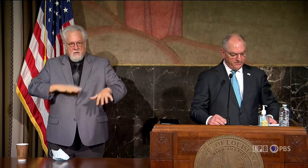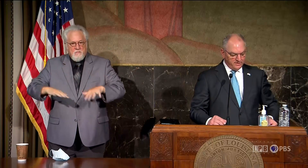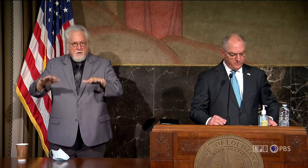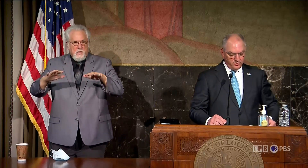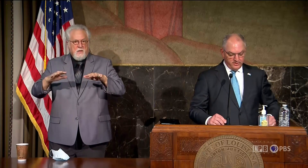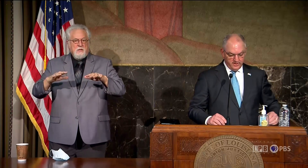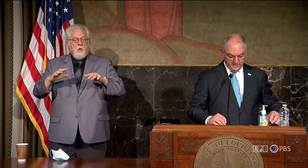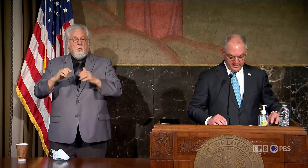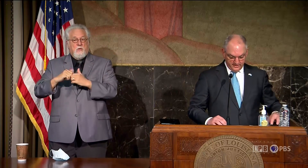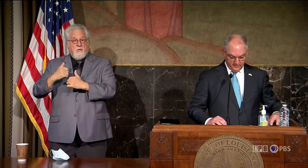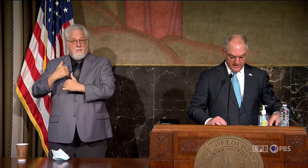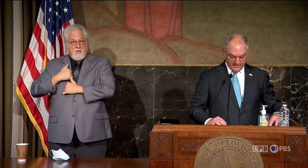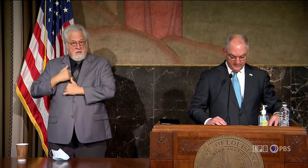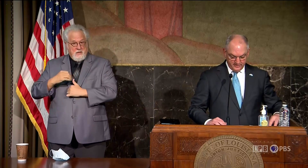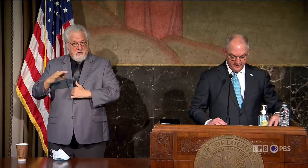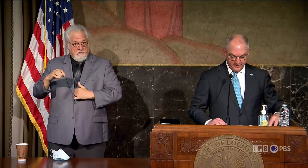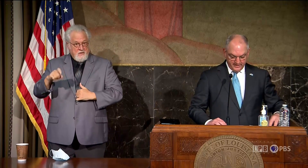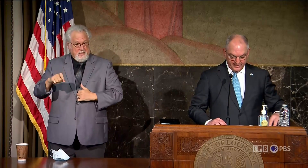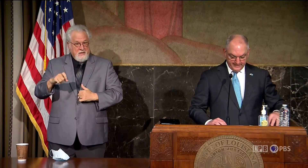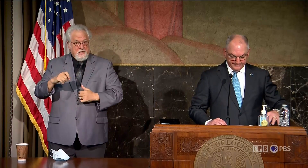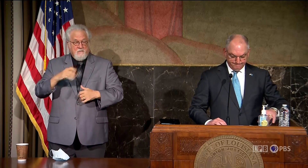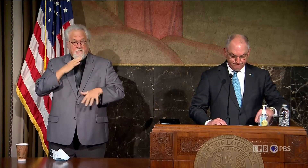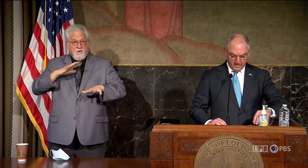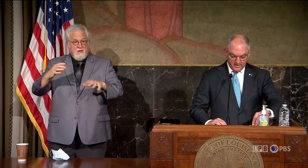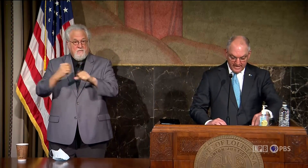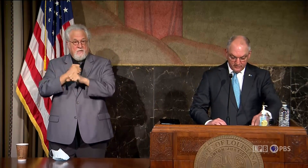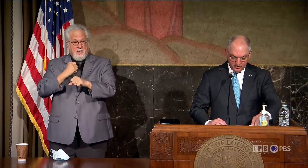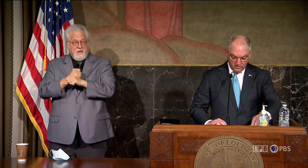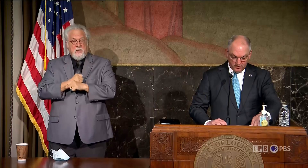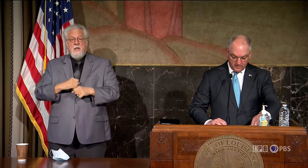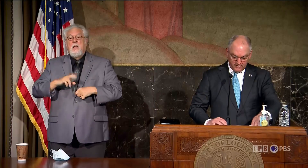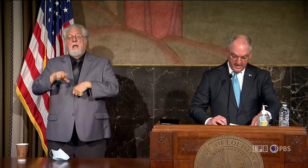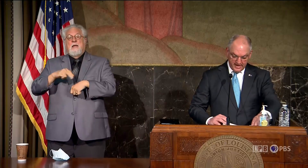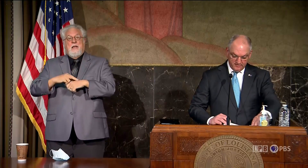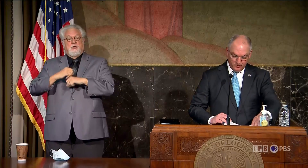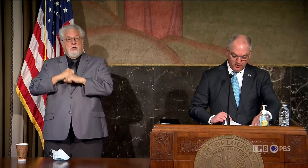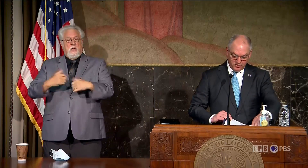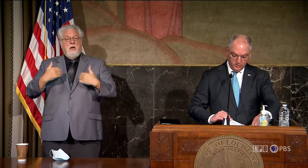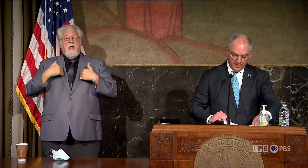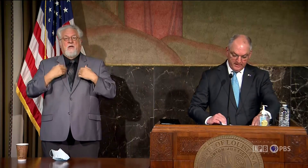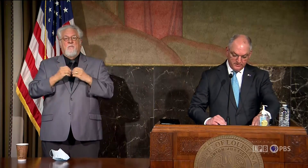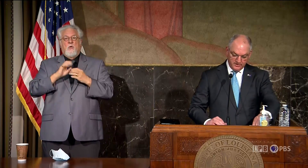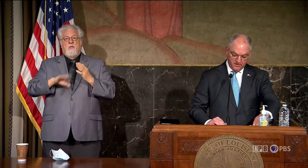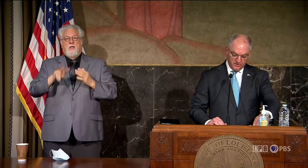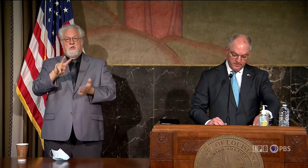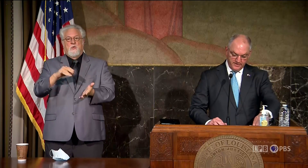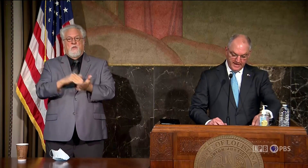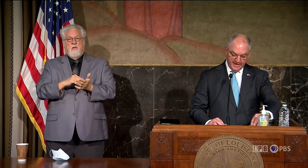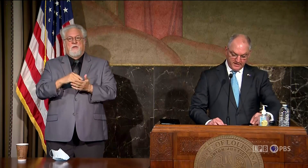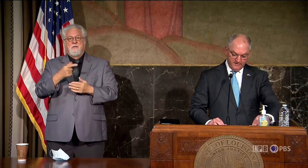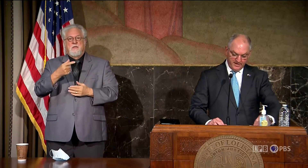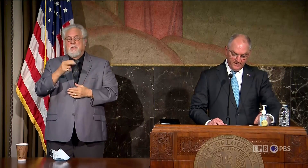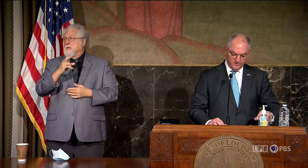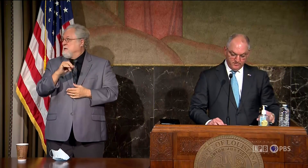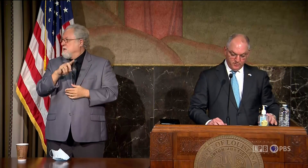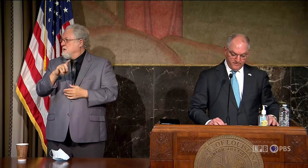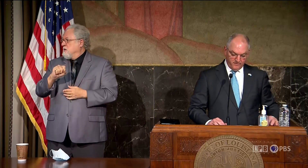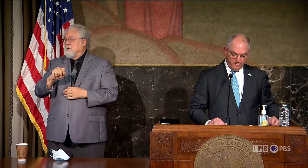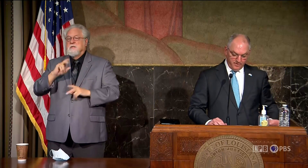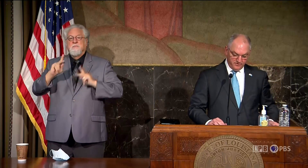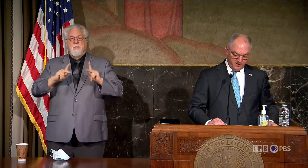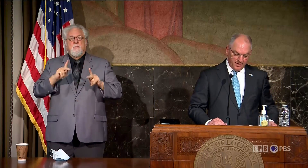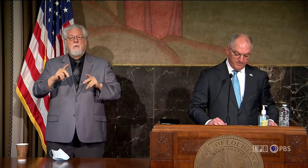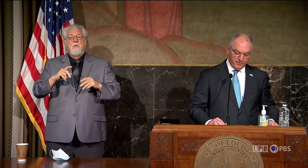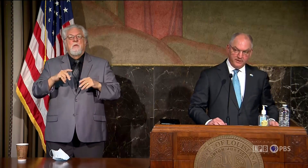fighting assets should the need arise. The National Guard currently has more than 2,000 guardsmen activated in support